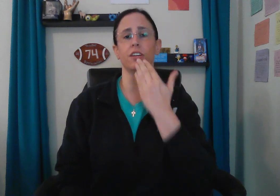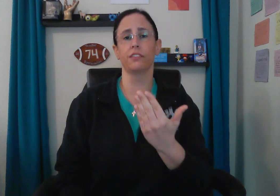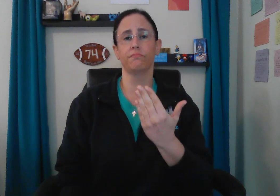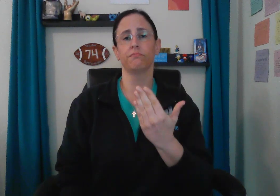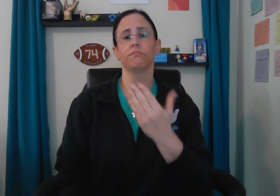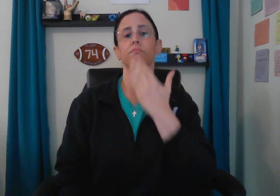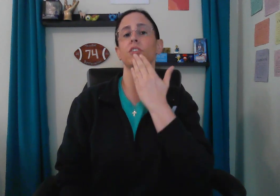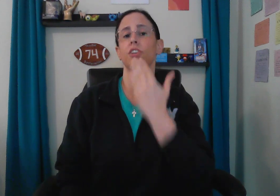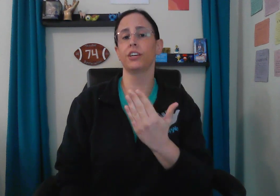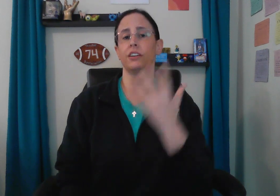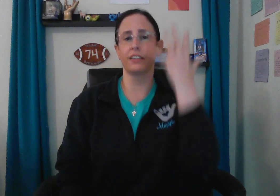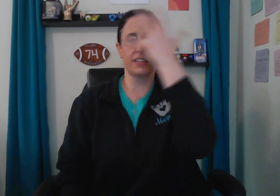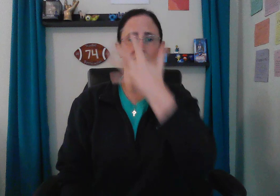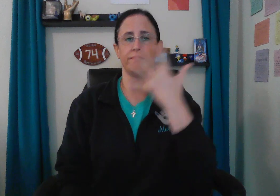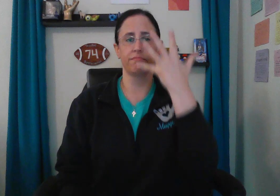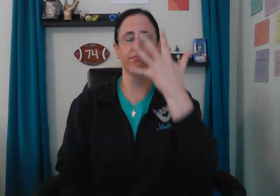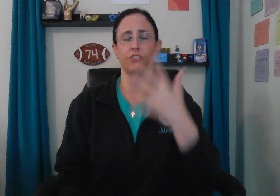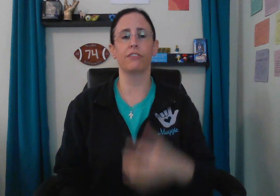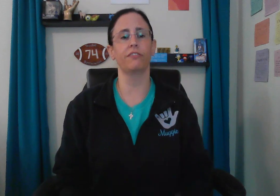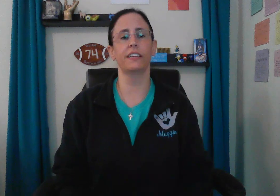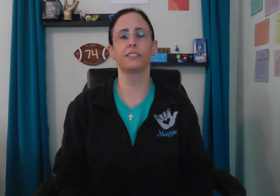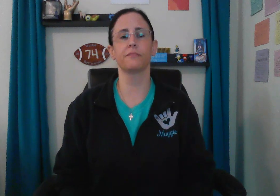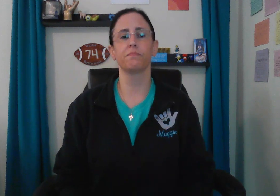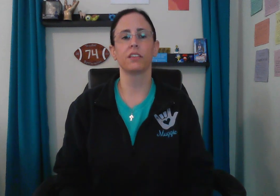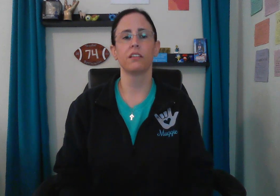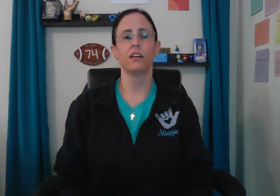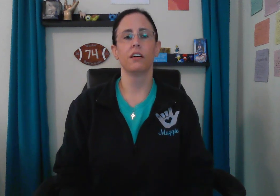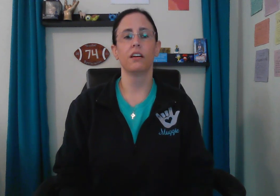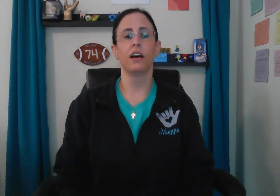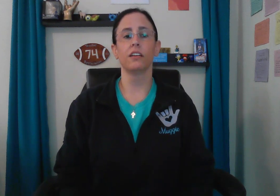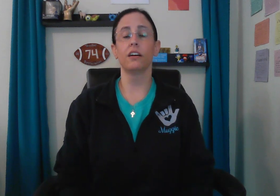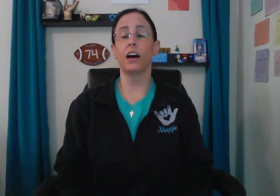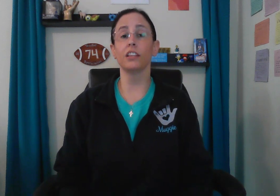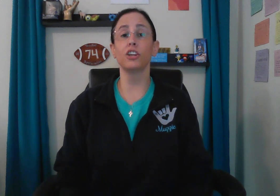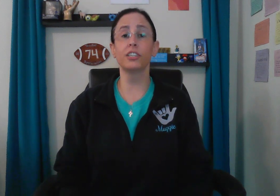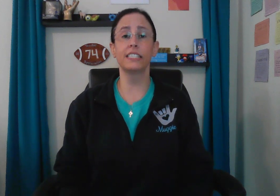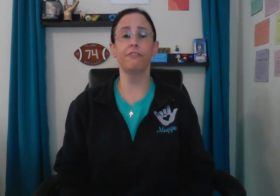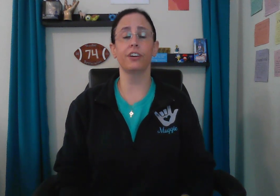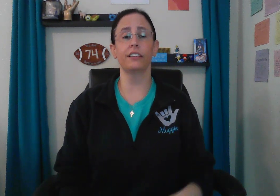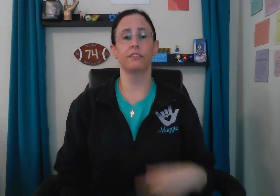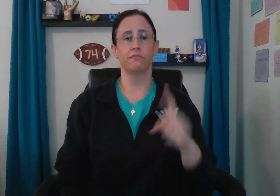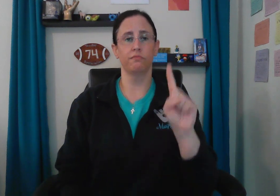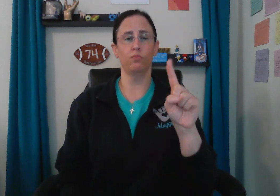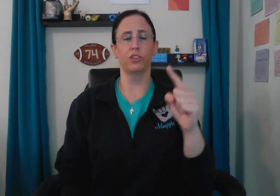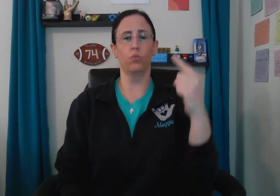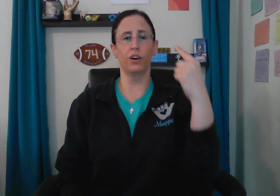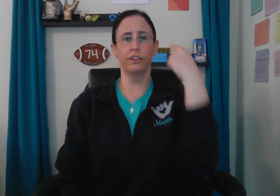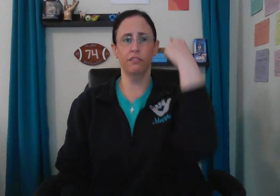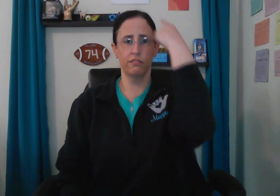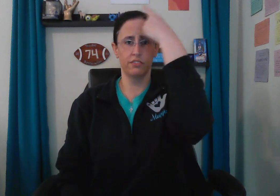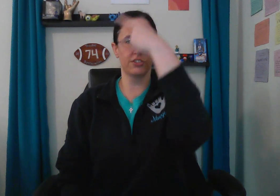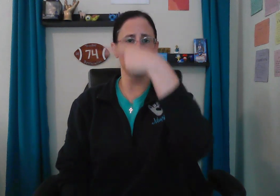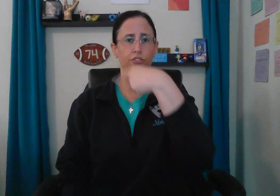on good and then around the face. Look different. With a 1,